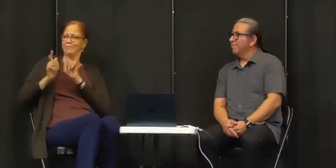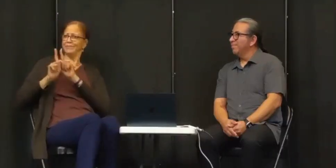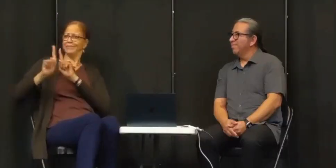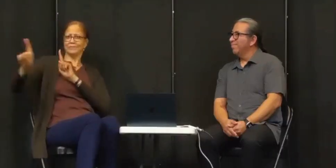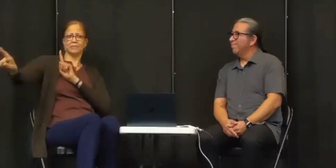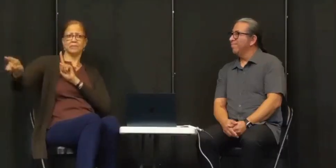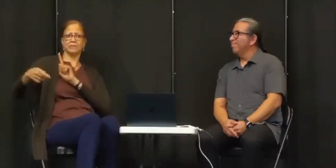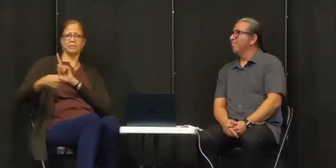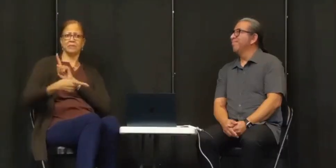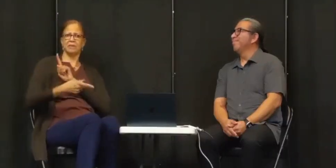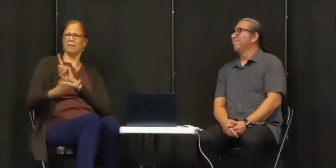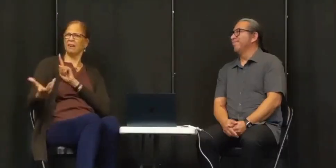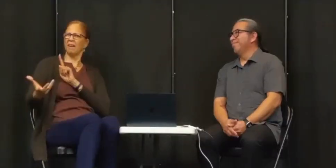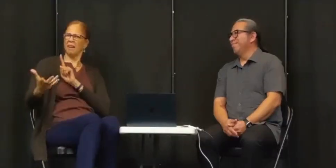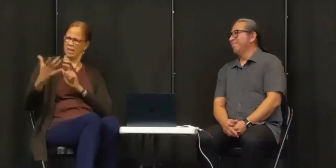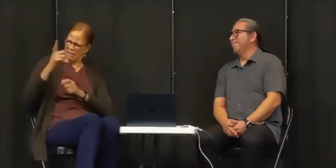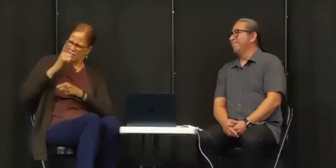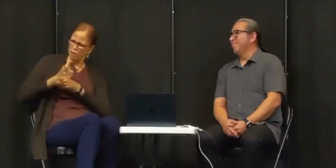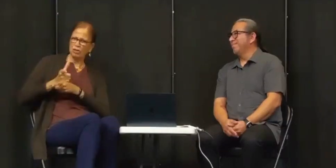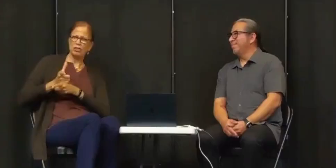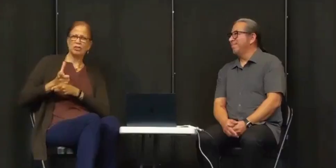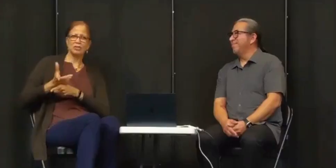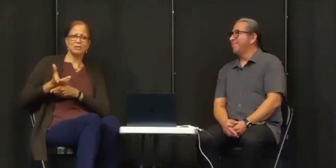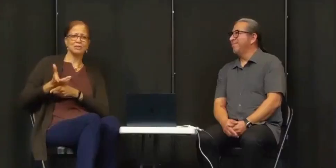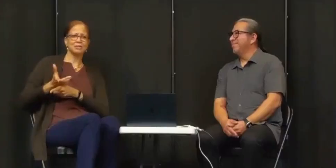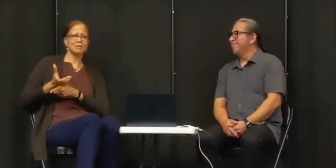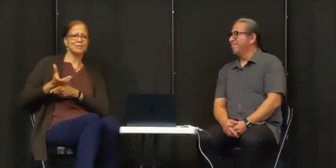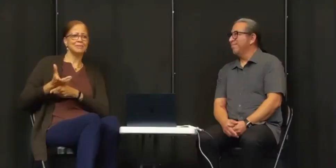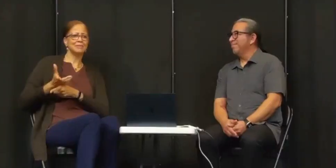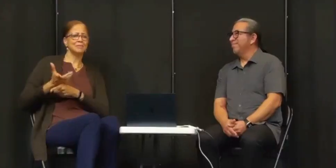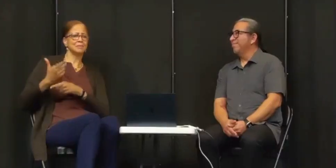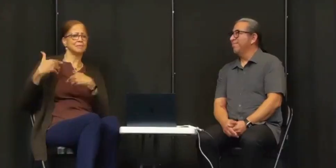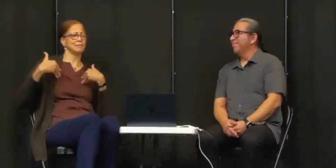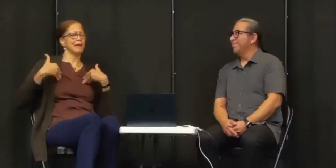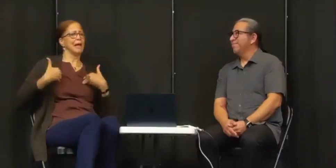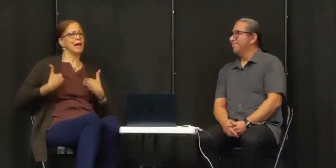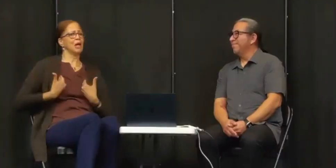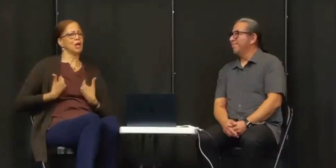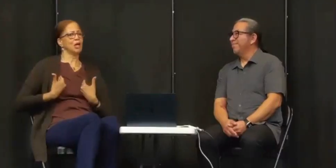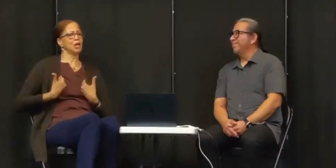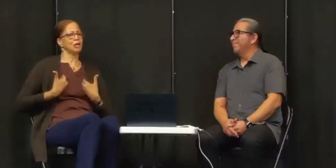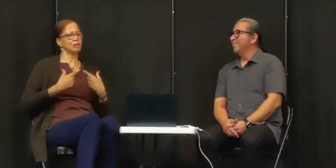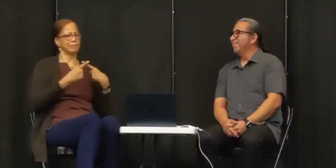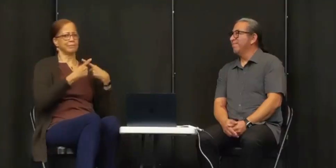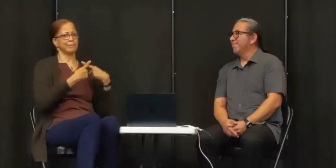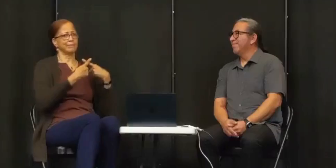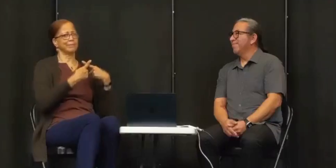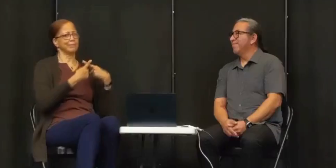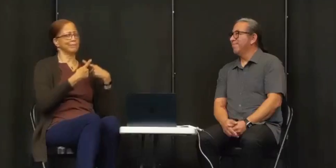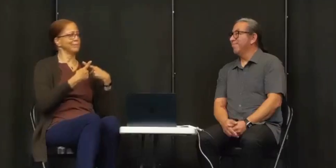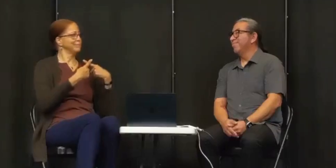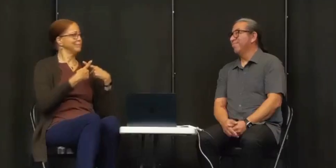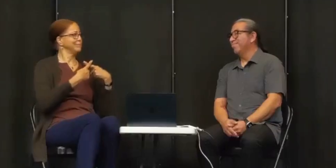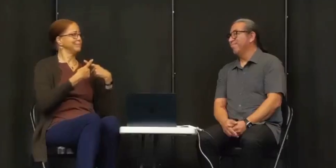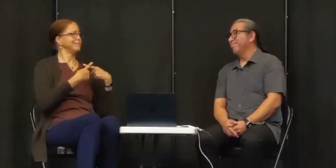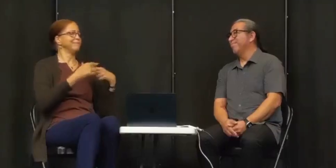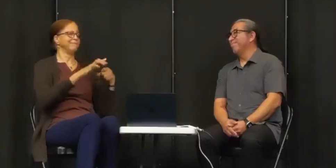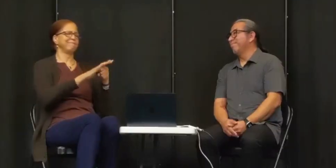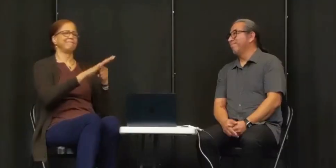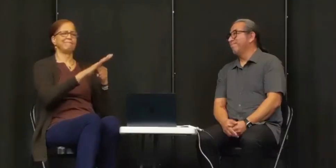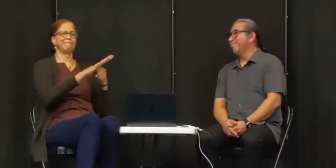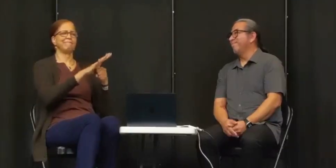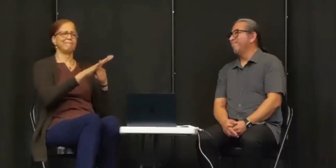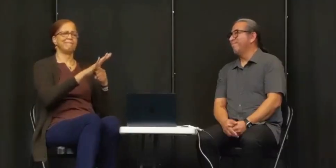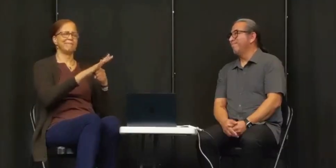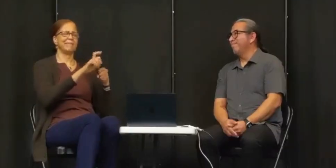Like that person was talking about on the video, my sister wouldn't interpret for me. But maybe the sister's tired of being